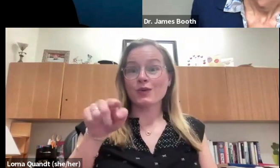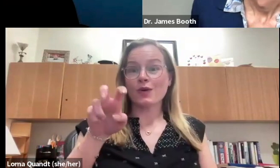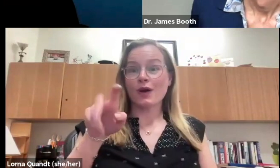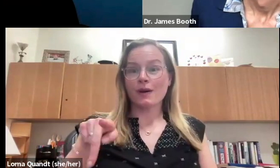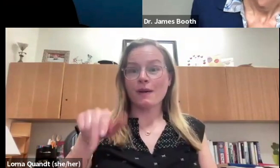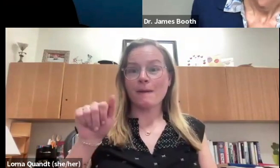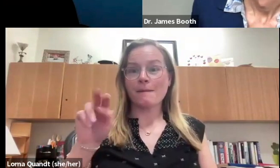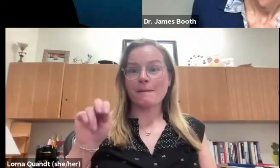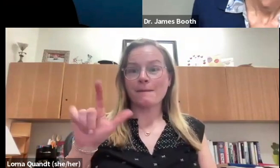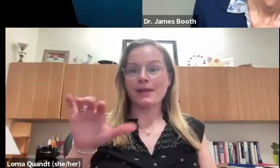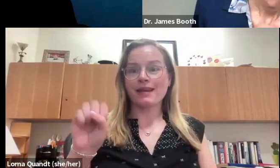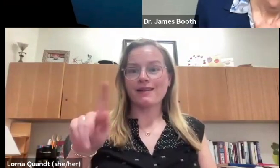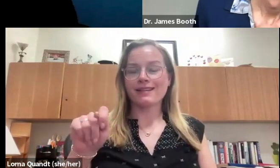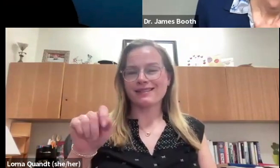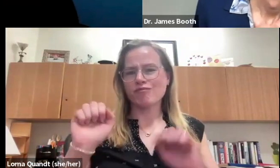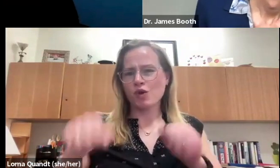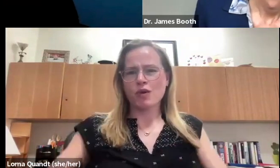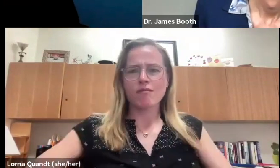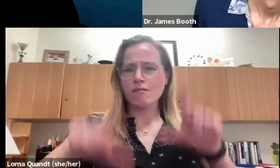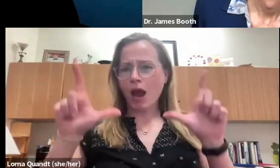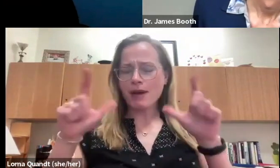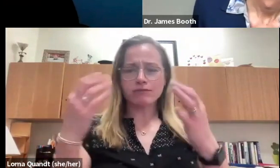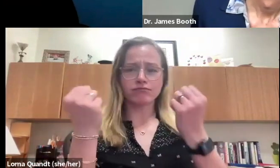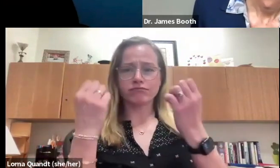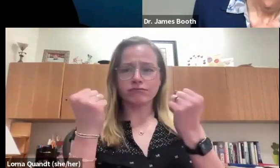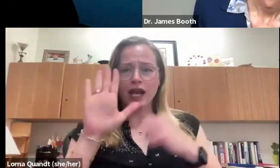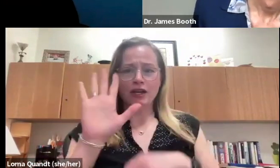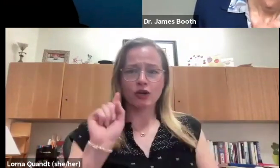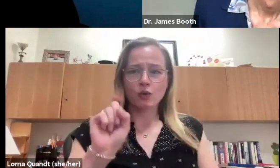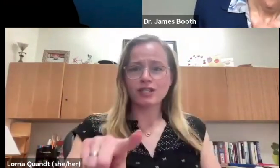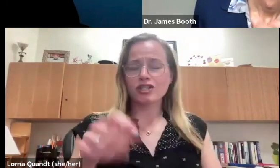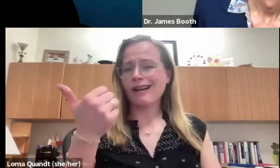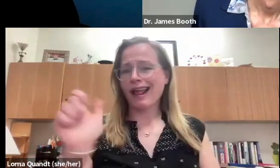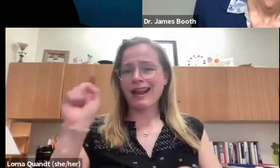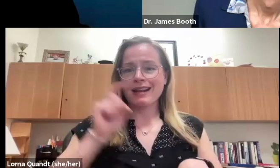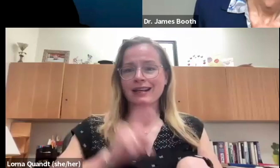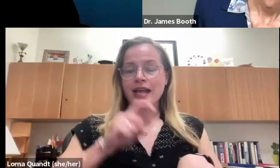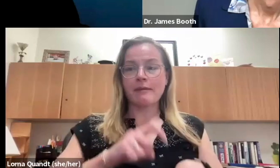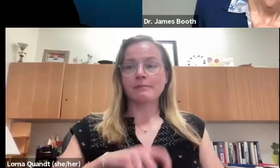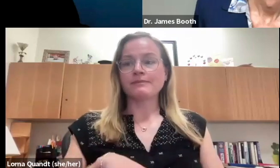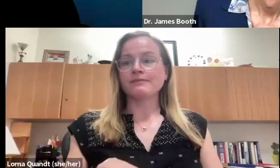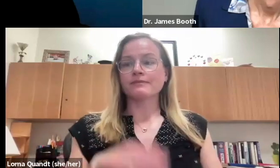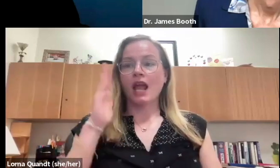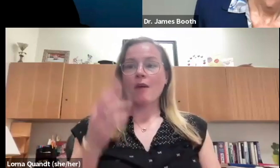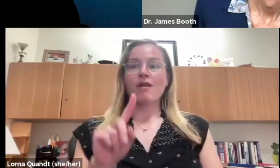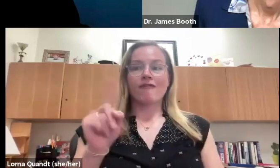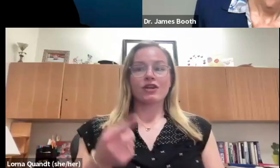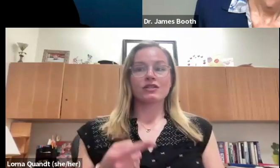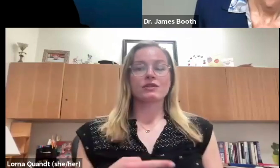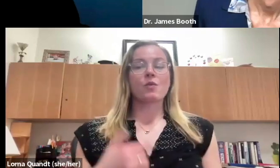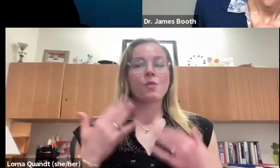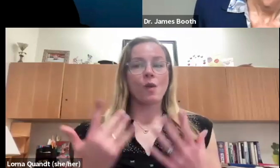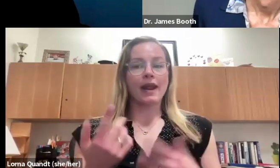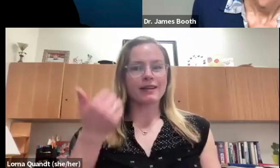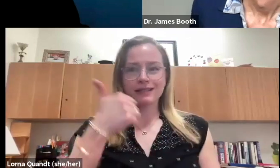we know our panelists can't add their own. So if you are a panelist, you can also come up on screen and sign your question at any